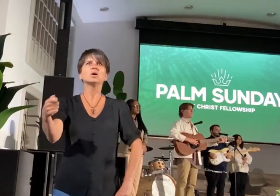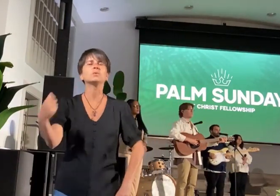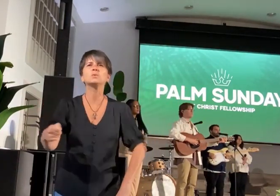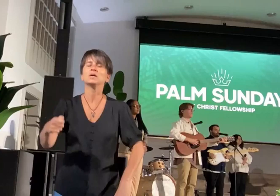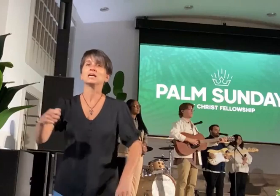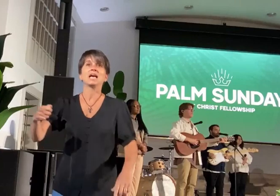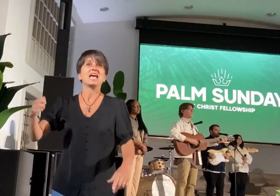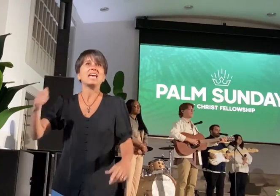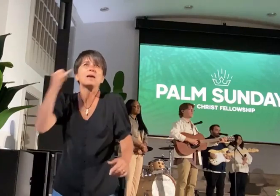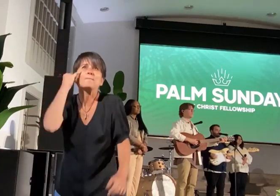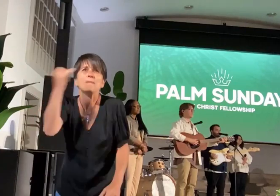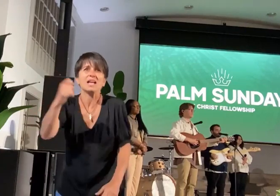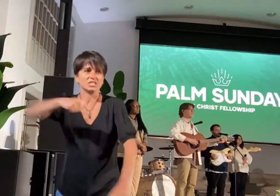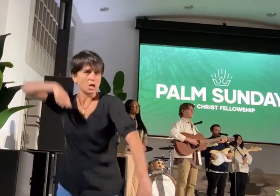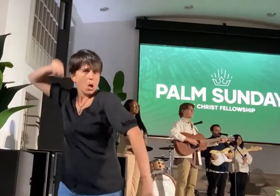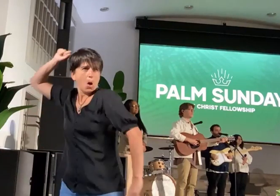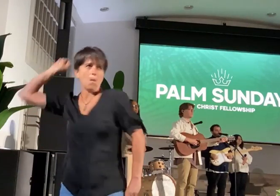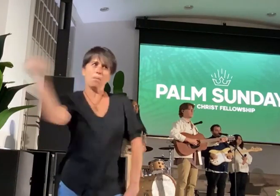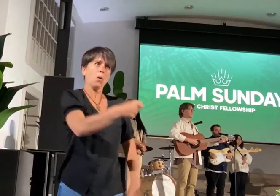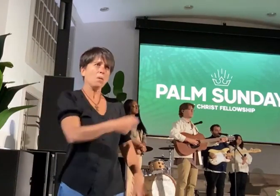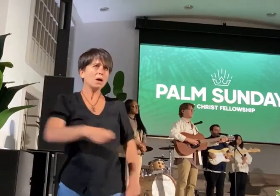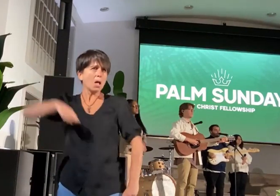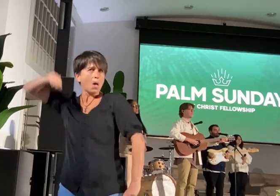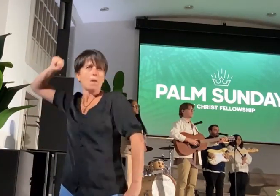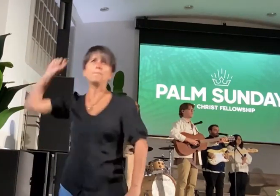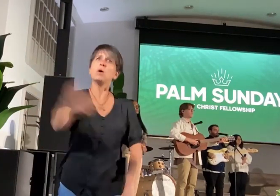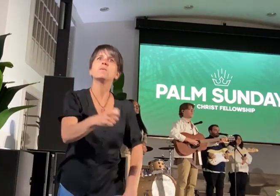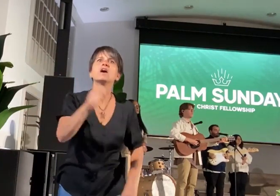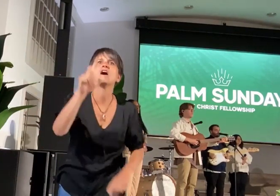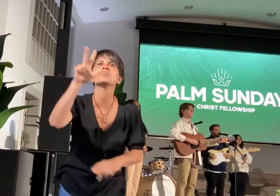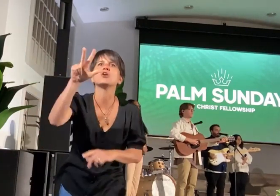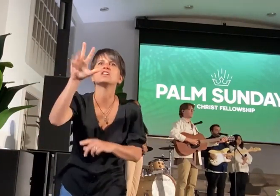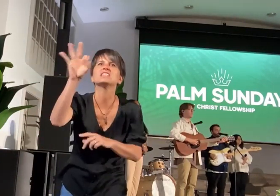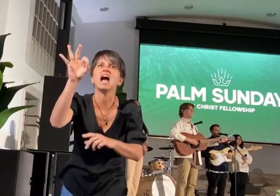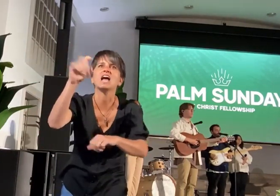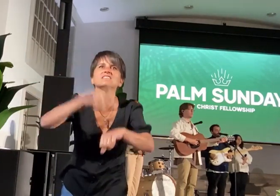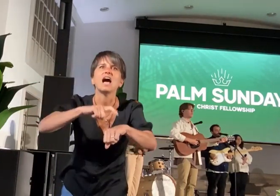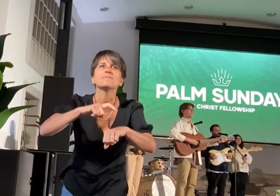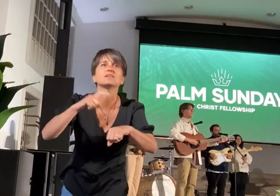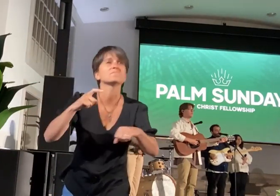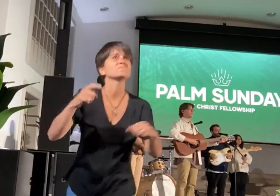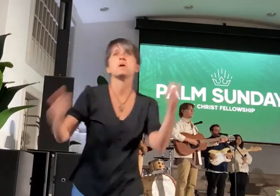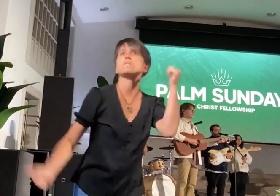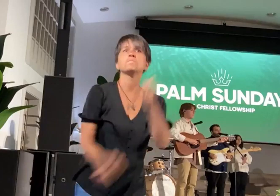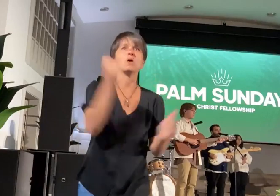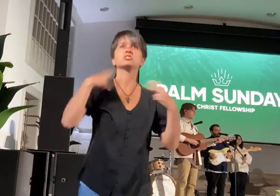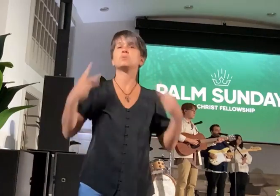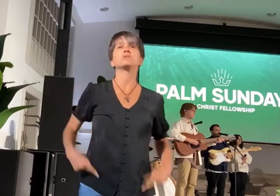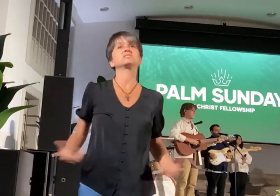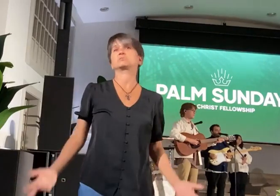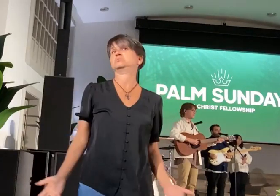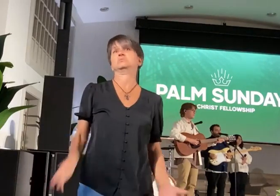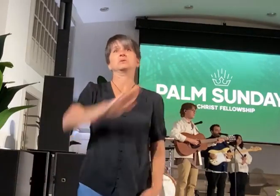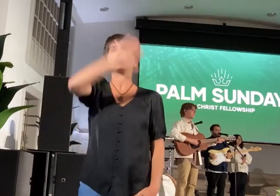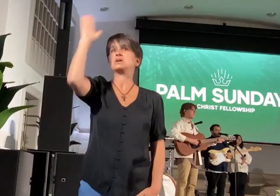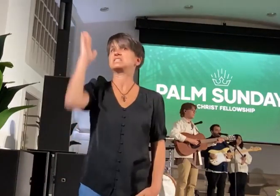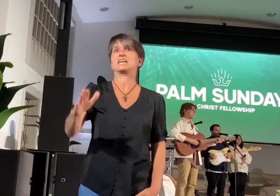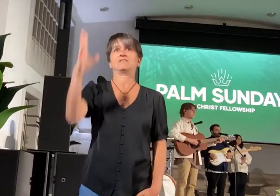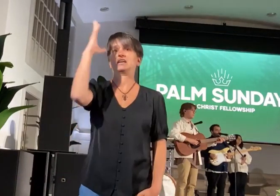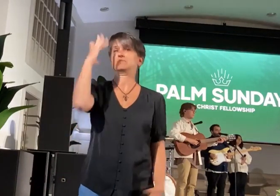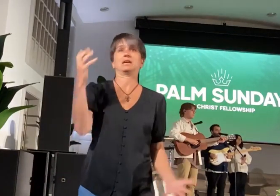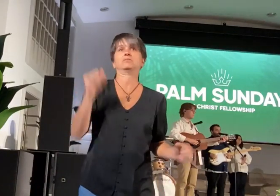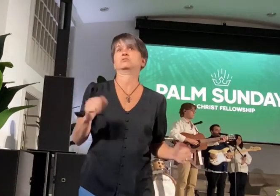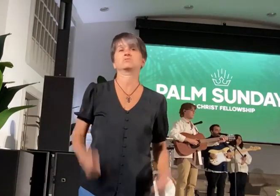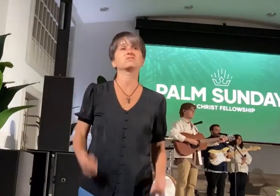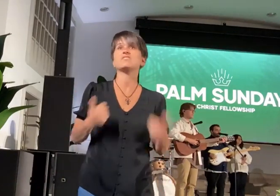horrible imagination. They began to beat Jesus 39 times, and most humans could not even survive the beating he was enduring.